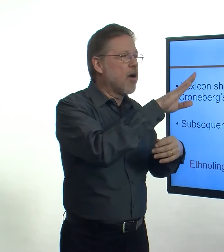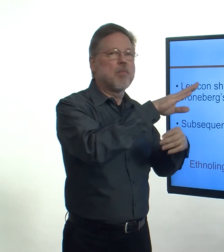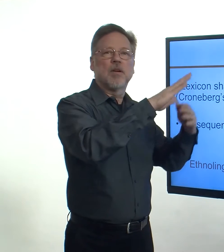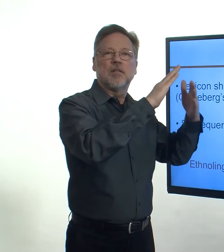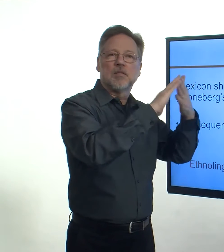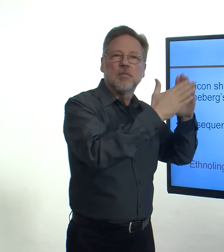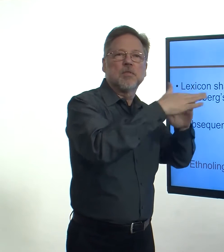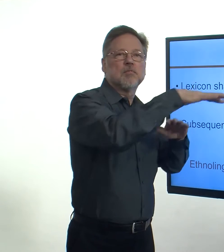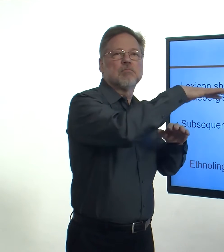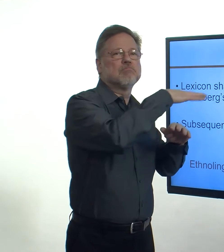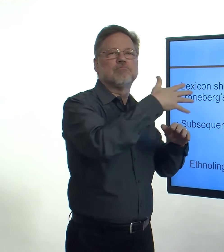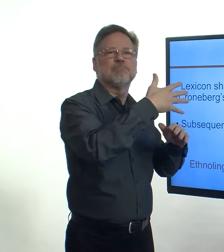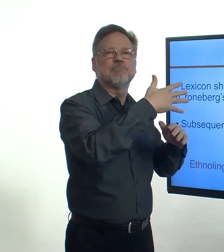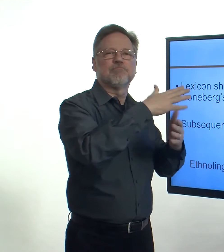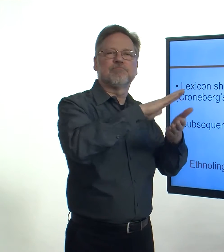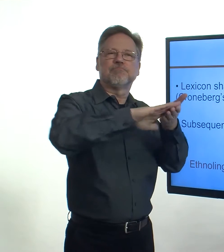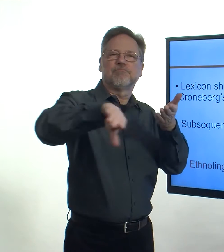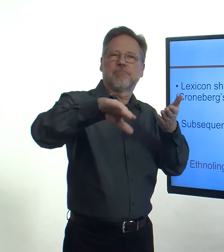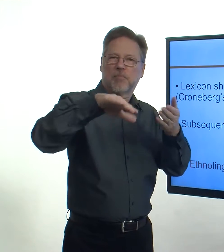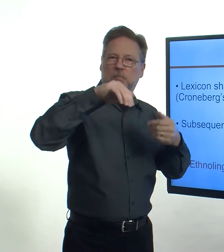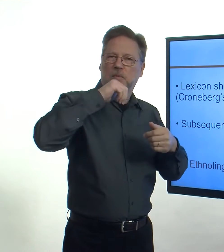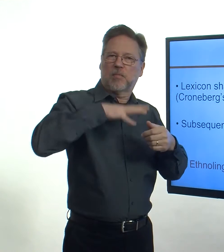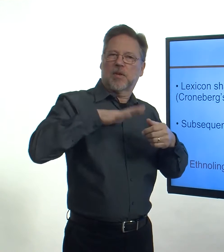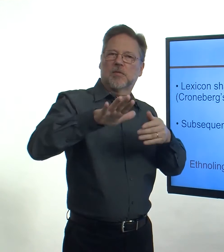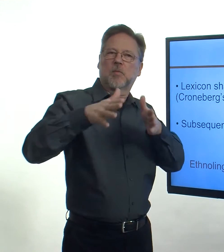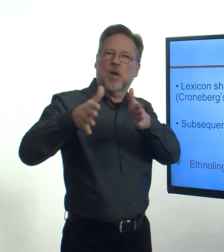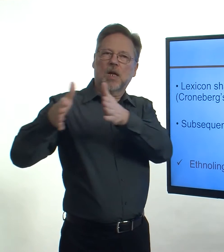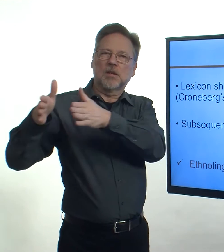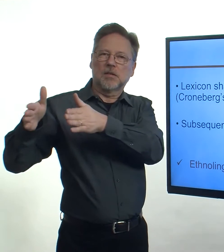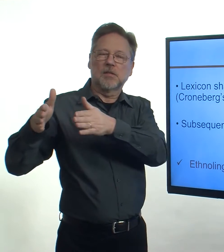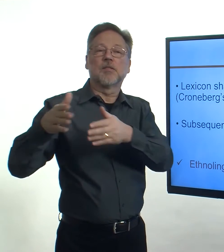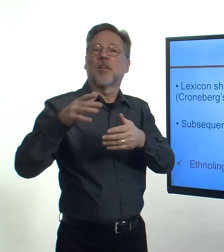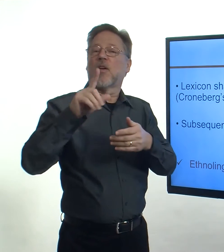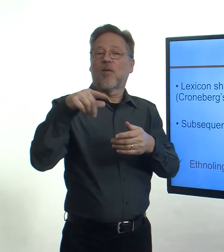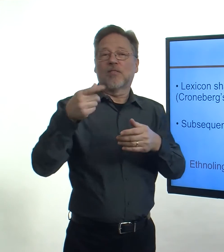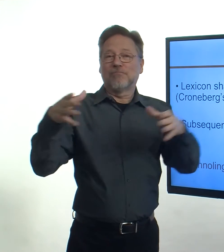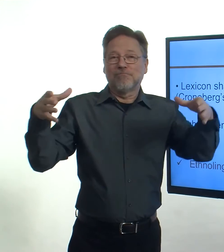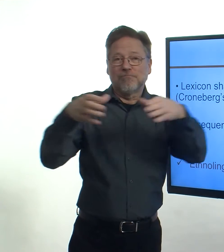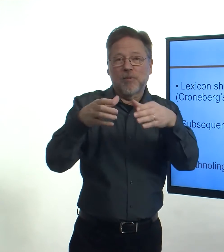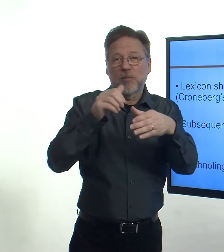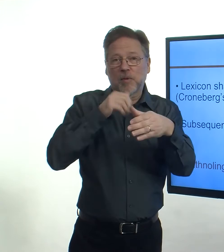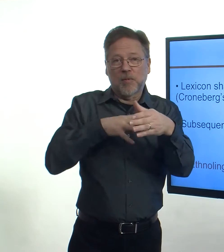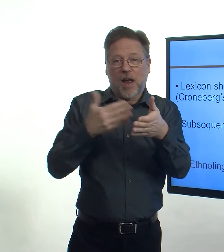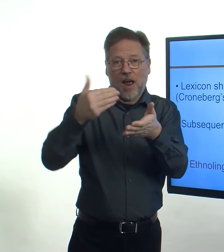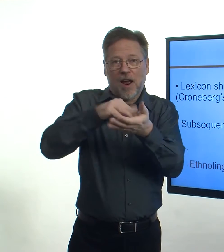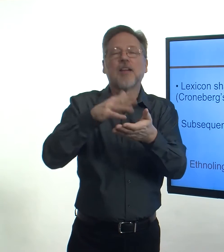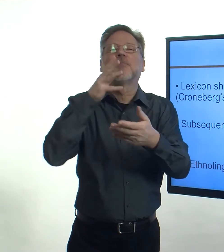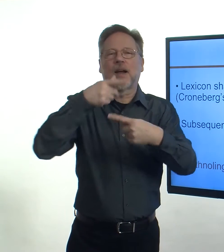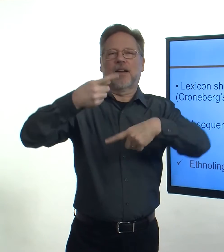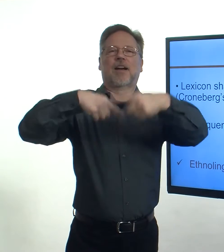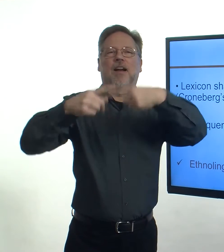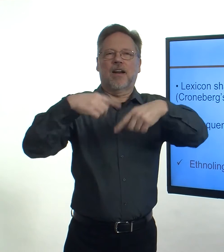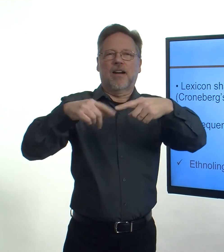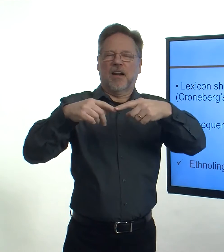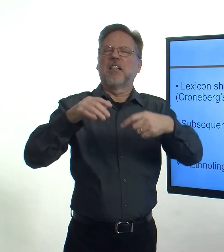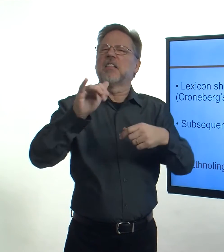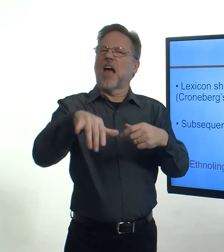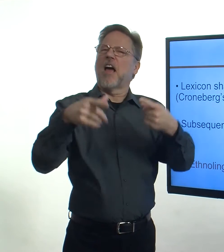or in the community. Women's ways of signing are generally not accepted, so the only time they sign this way is when they're in a